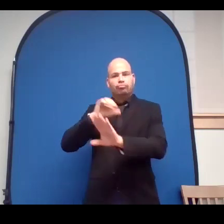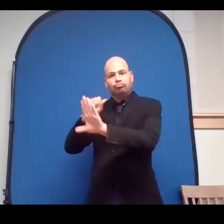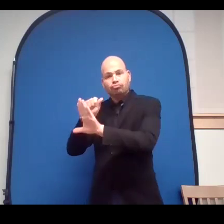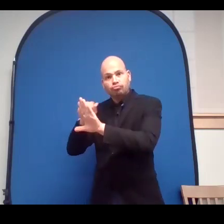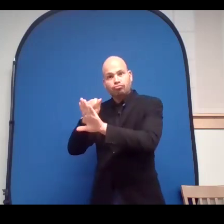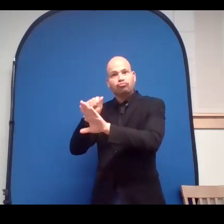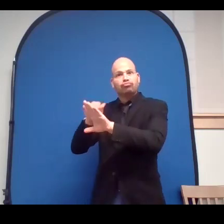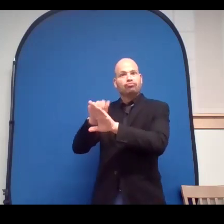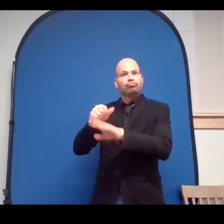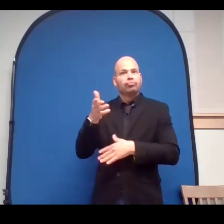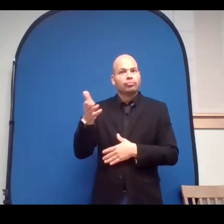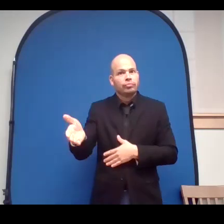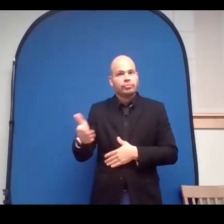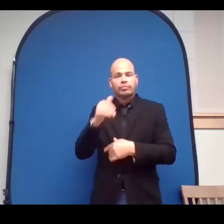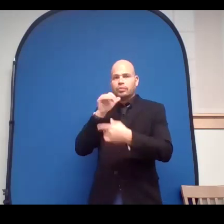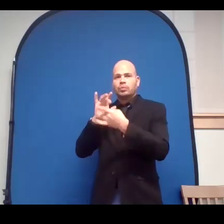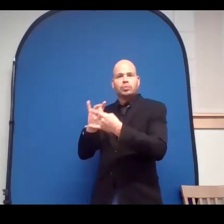basically being uncooperative, and